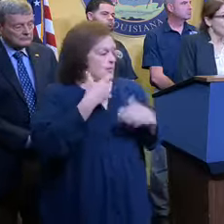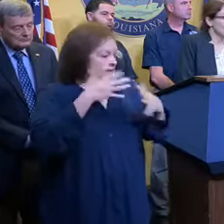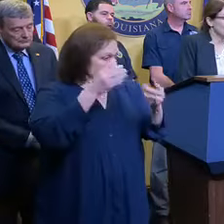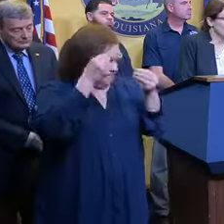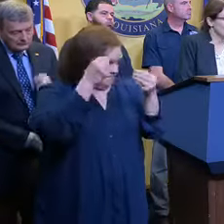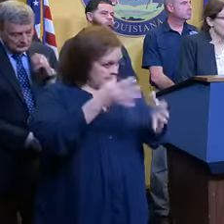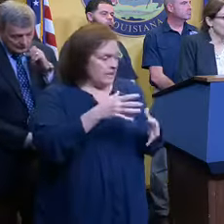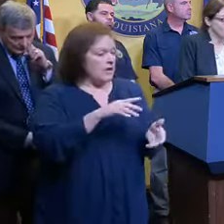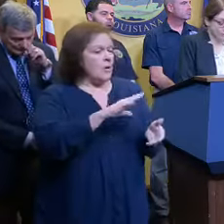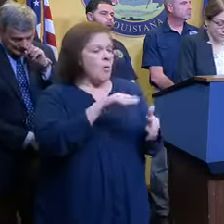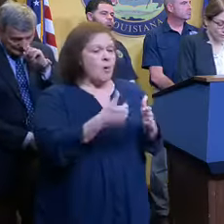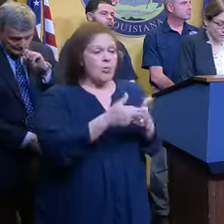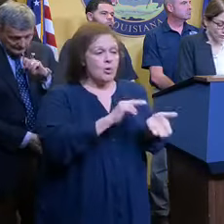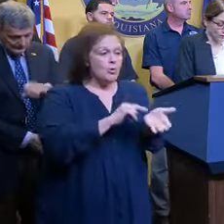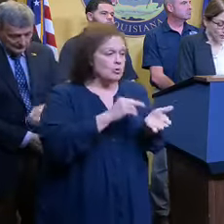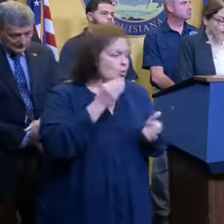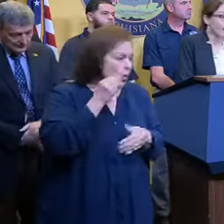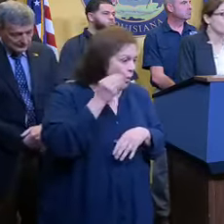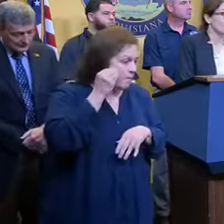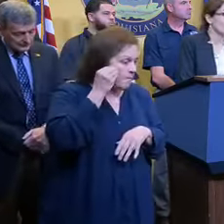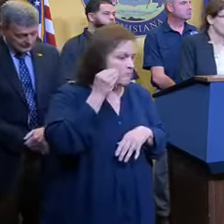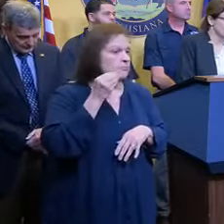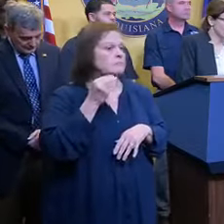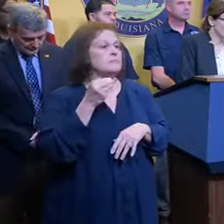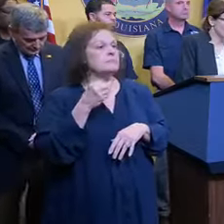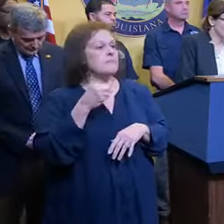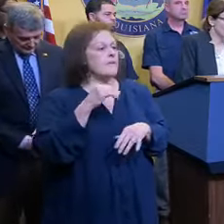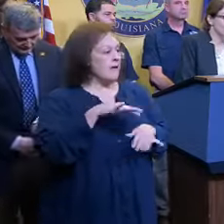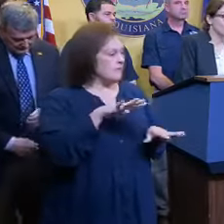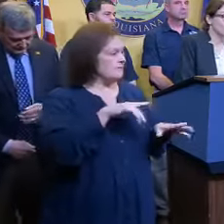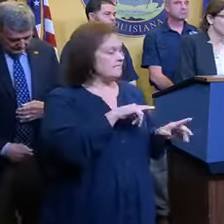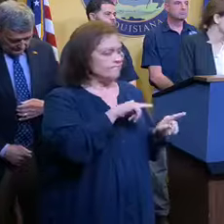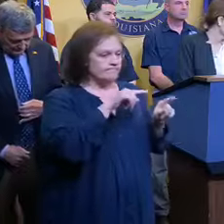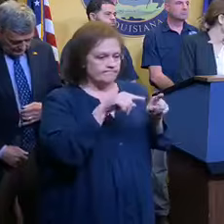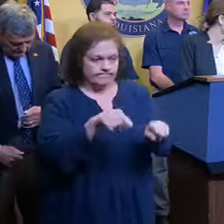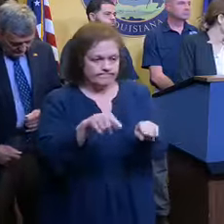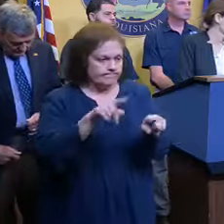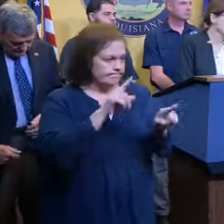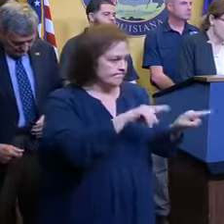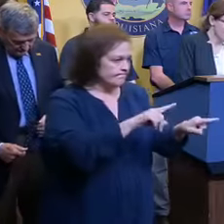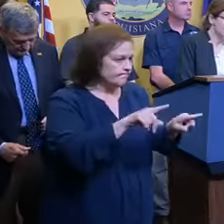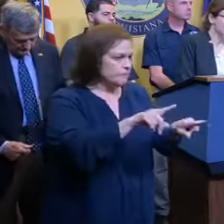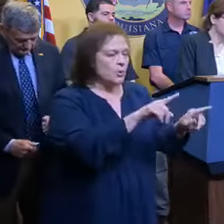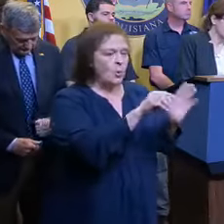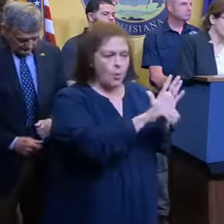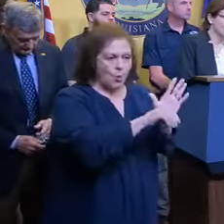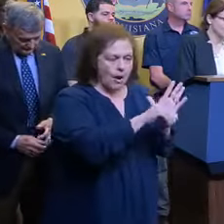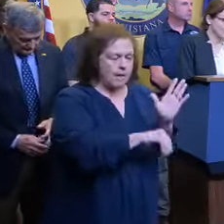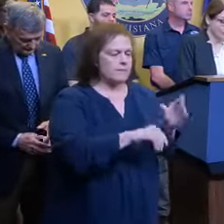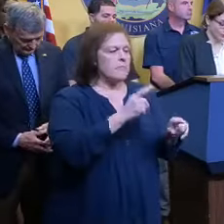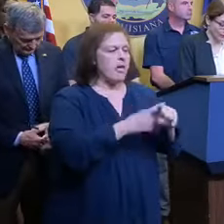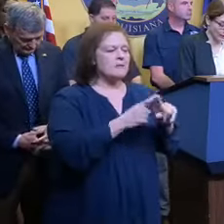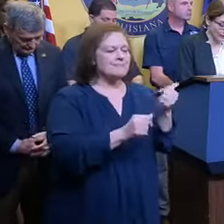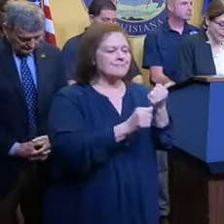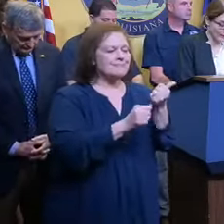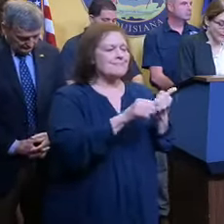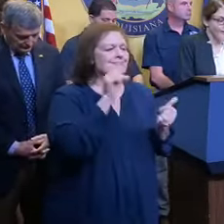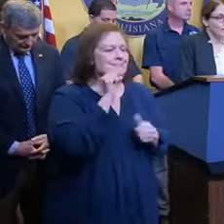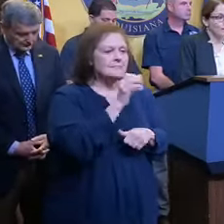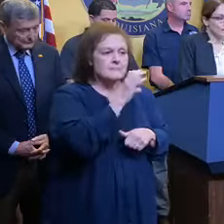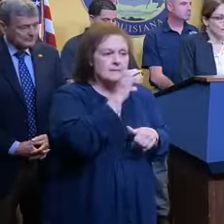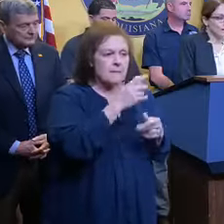with Louisiana Nursing Home Association that went out to all nursing homes in Orleans as well as our assisted living senior